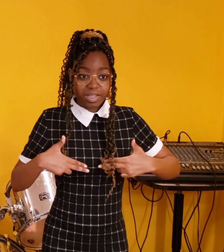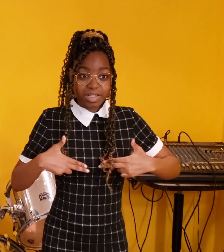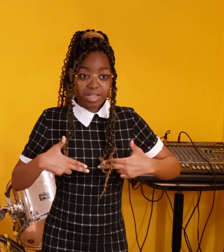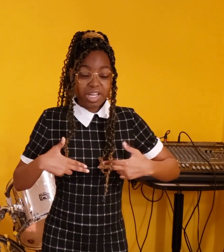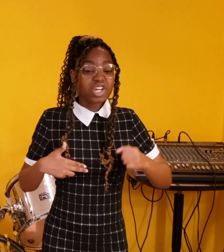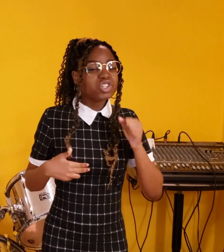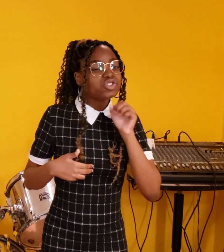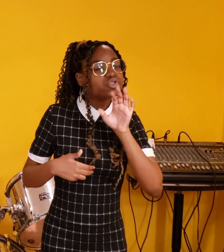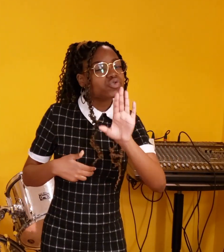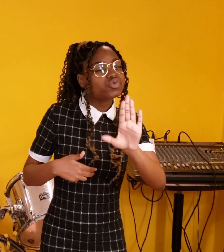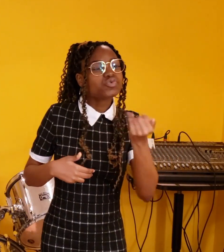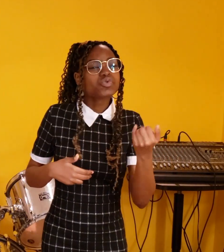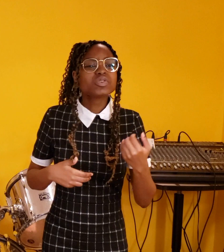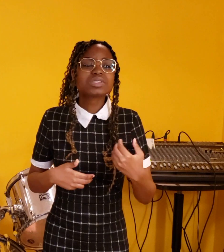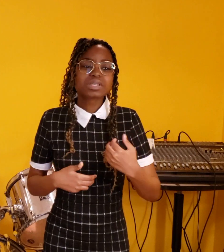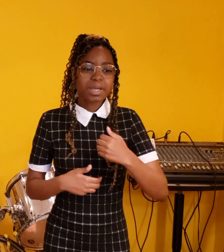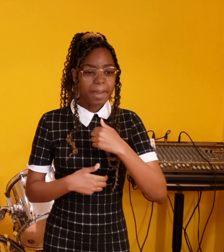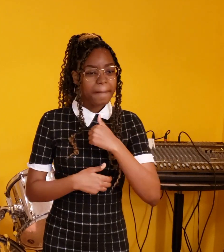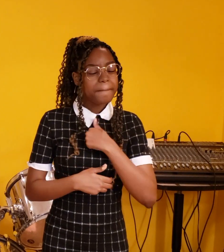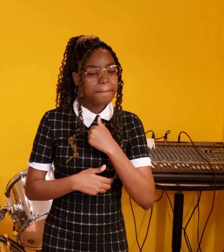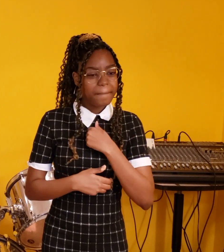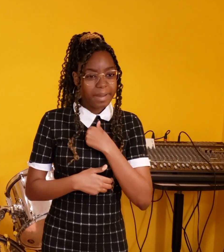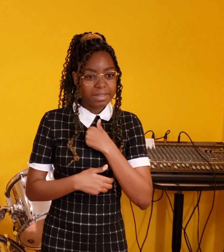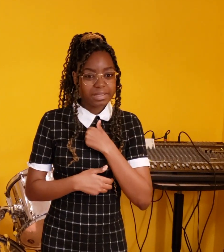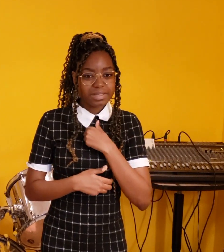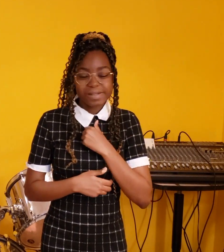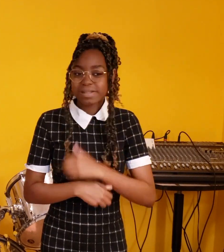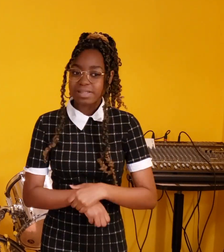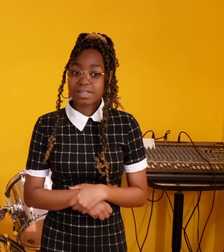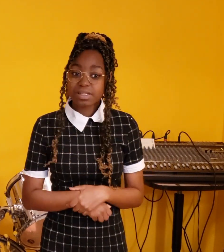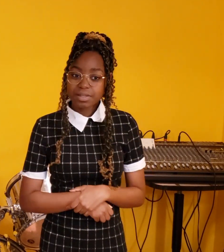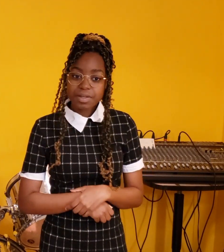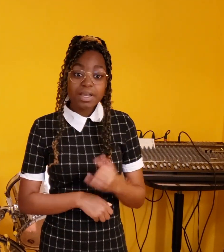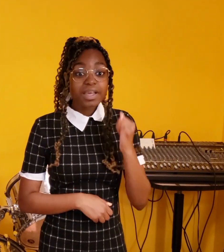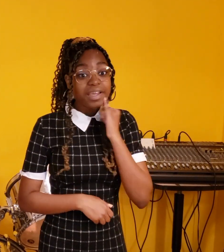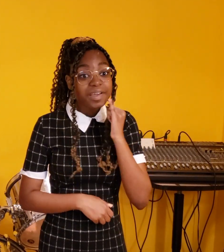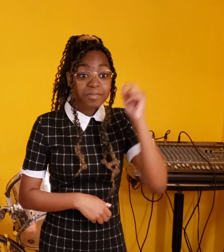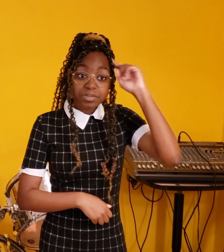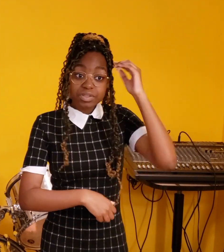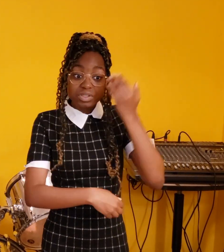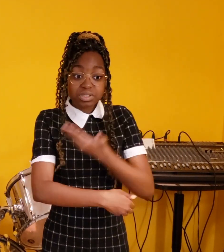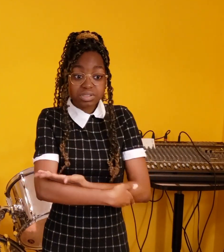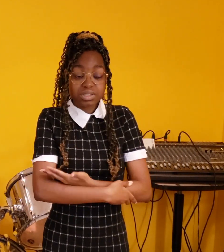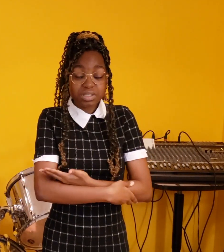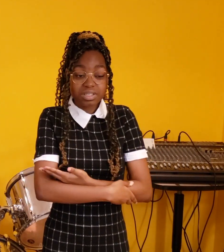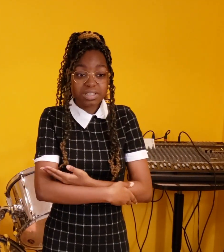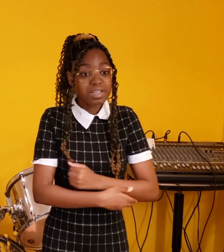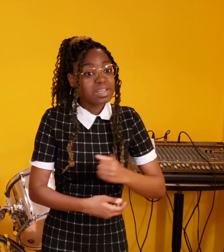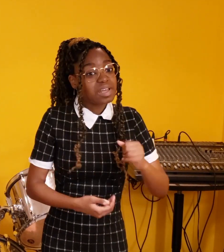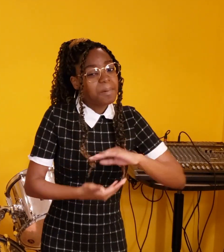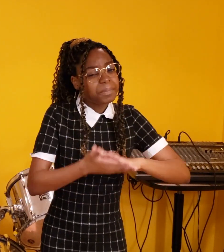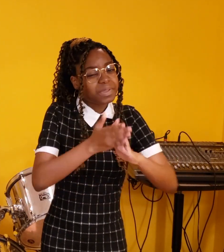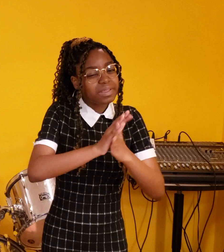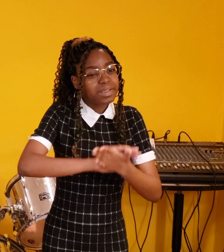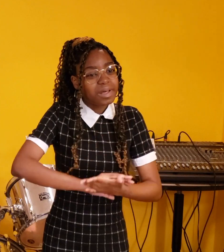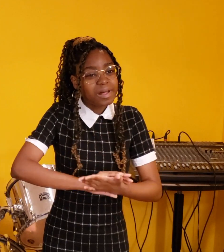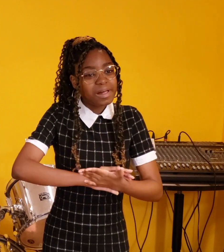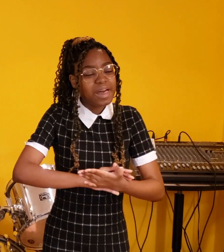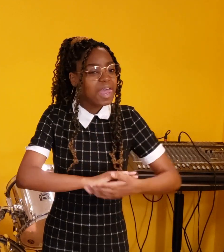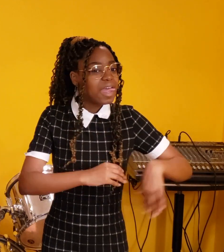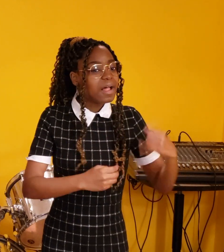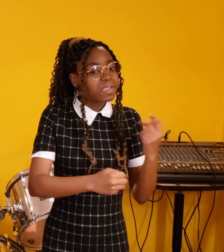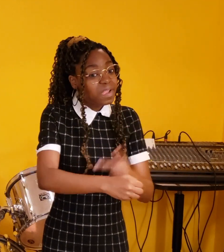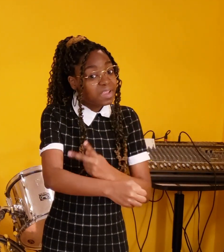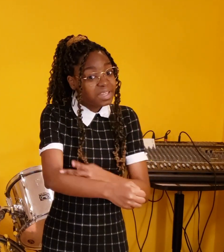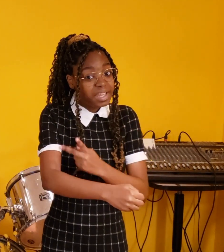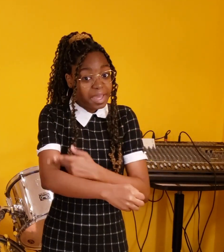Yours and mine. So the promise, the covenant was that if the Son will become the Lamb of God, the Father will grant eternal life to any